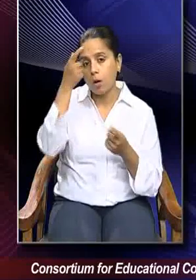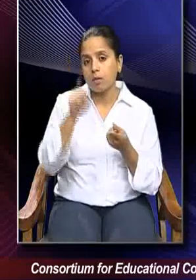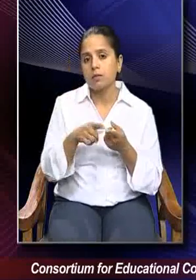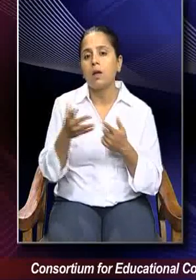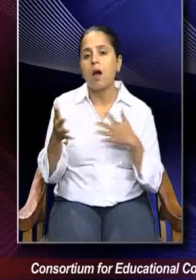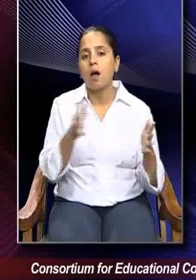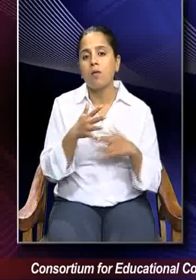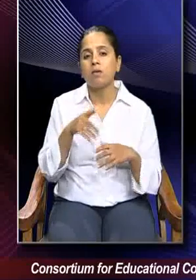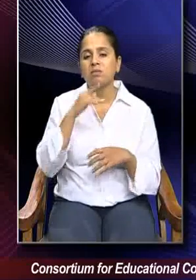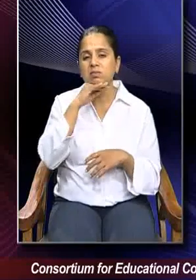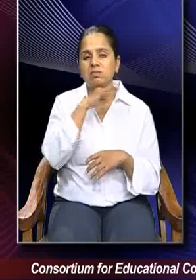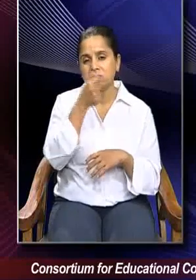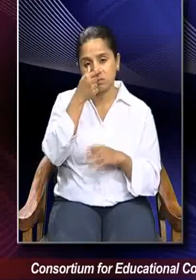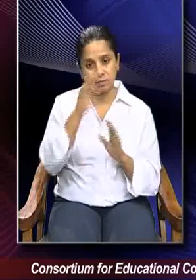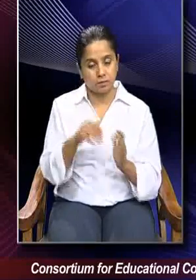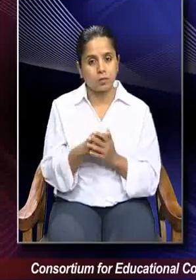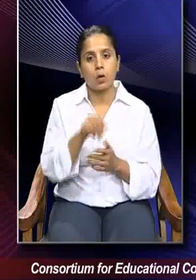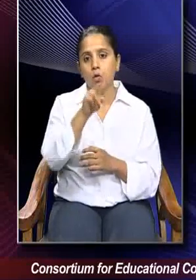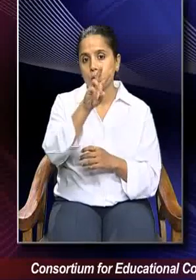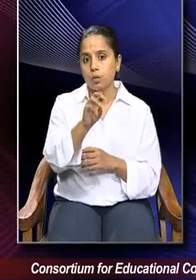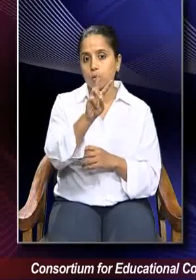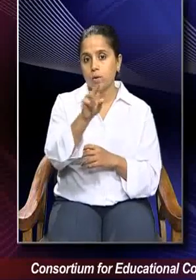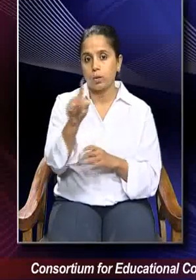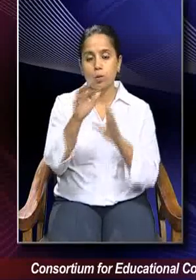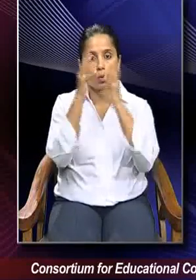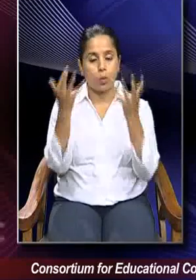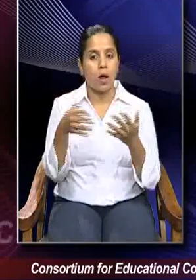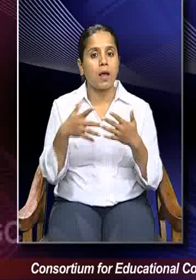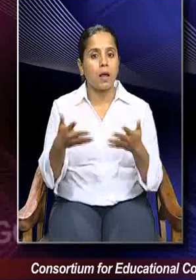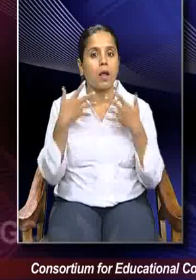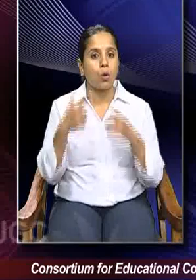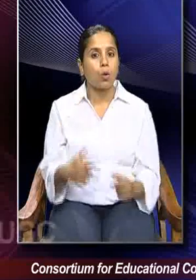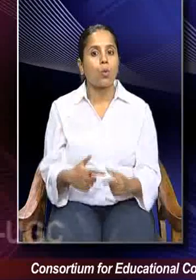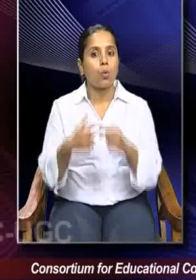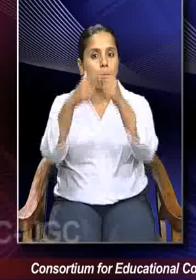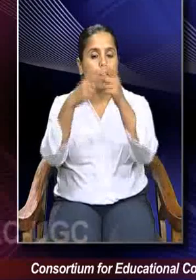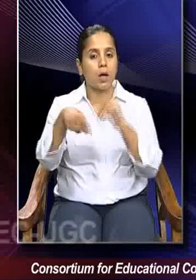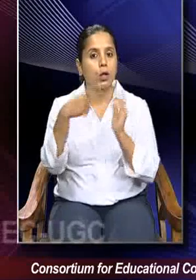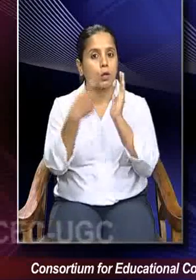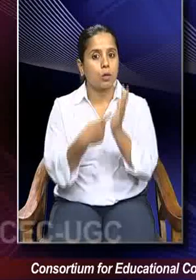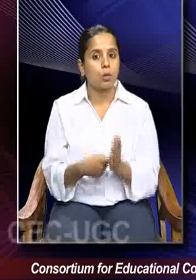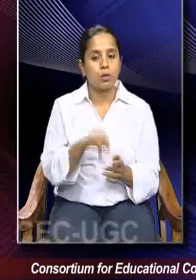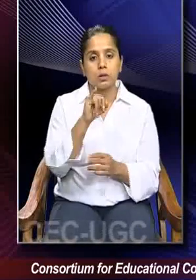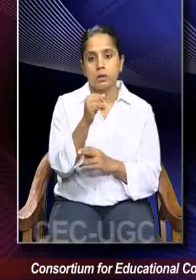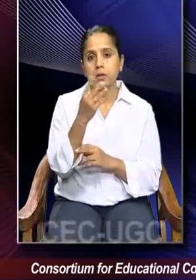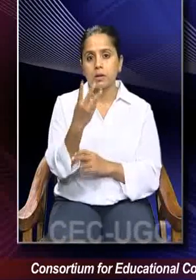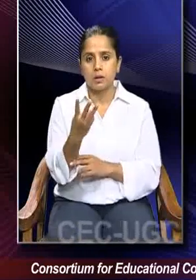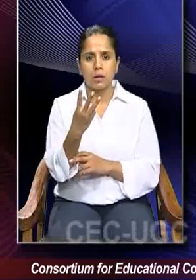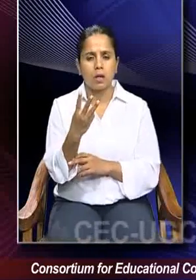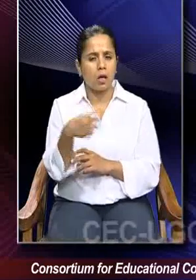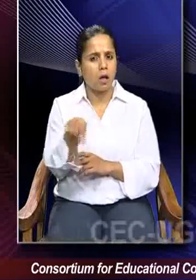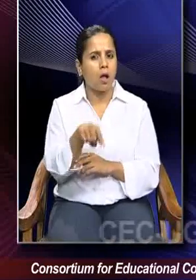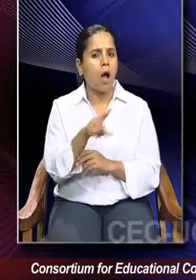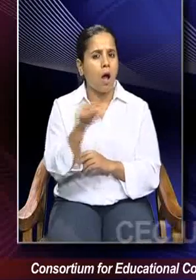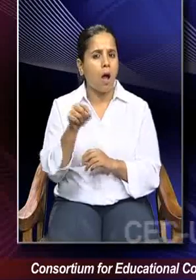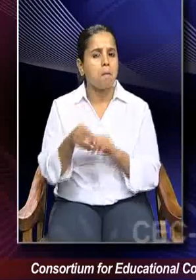pollution. According to 2021 World Air Quality Report, India is home to 63 of the 100 most polluted